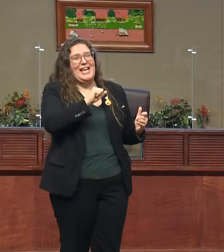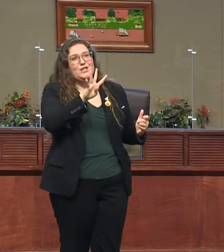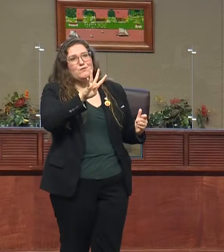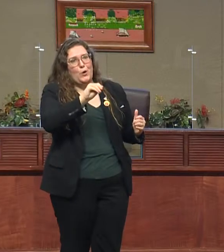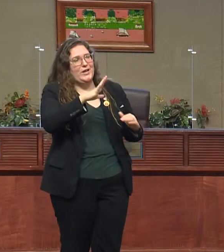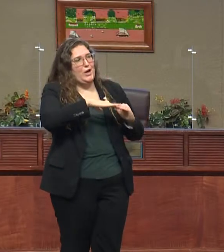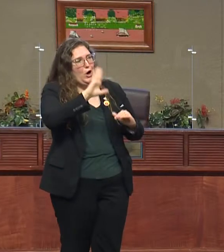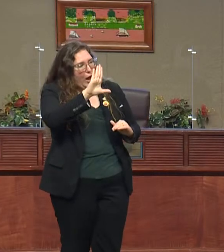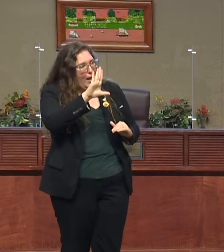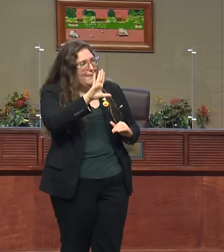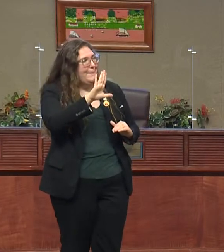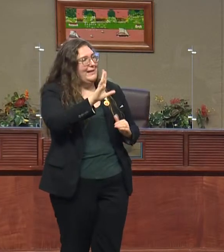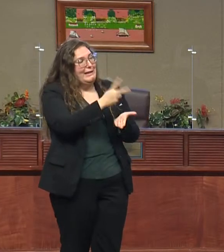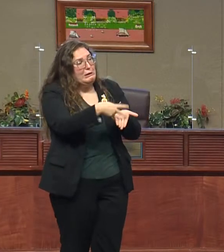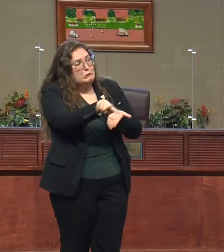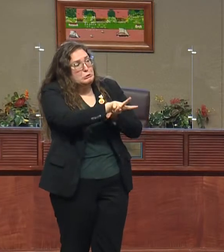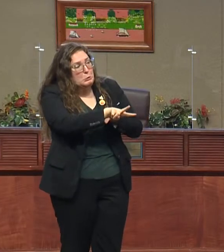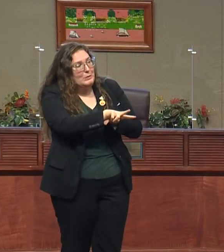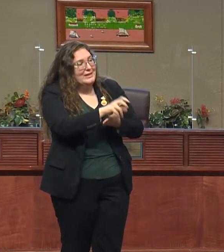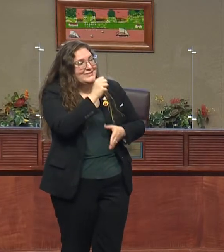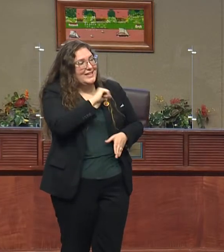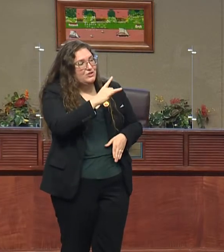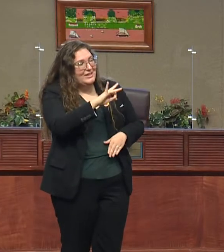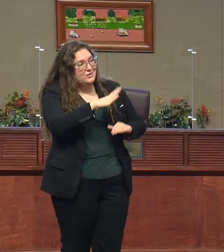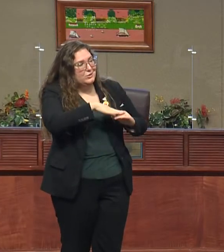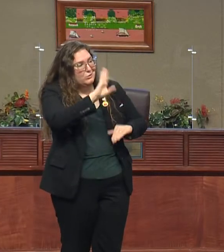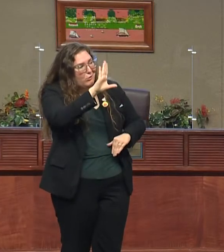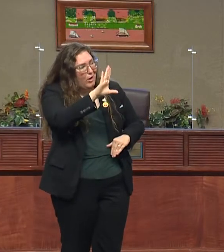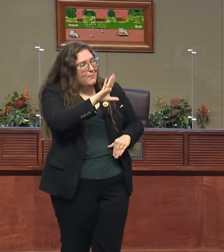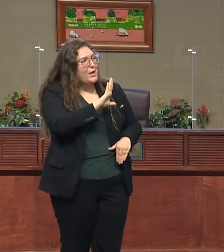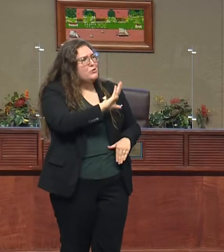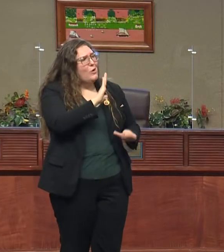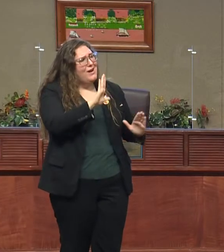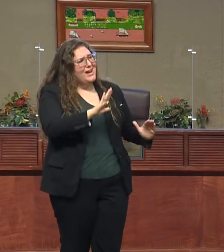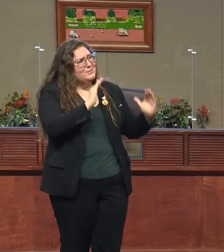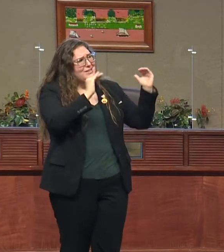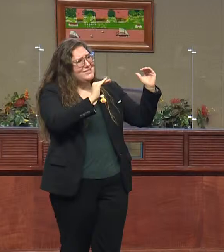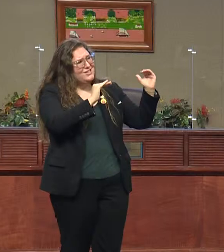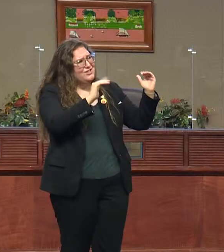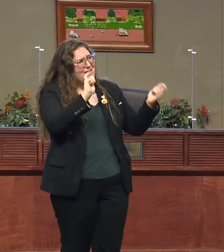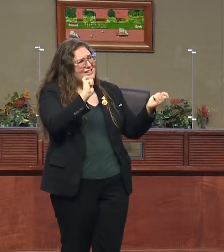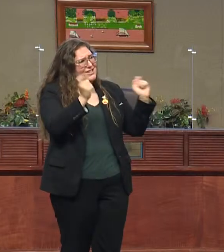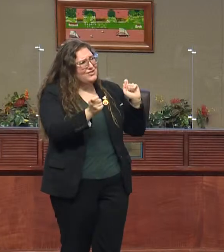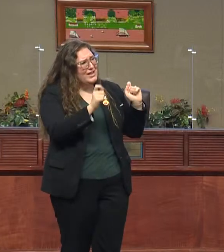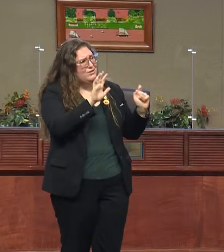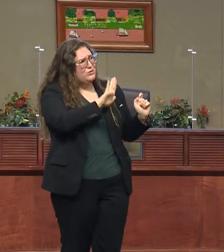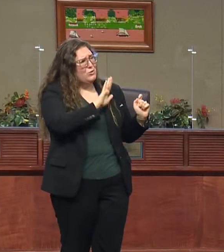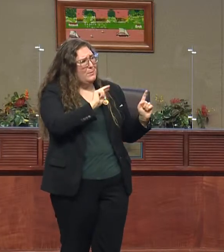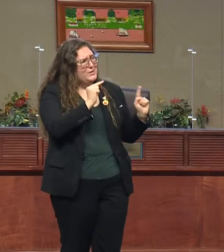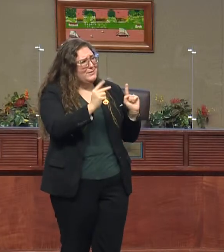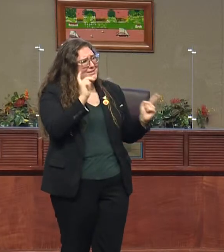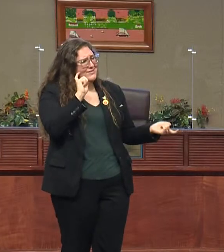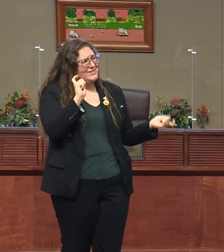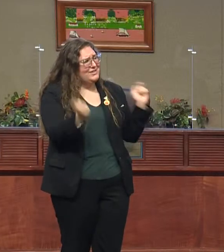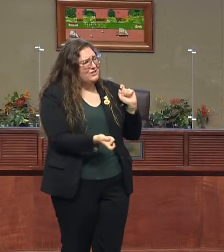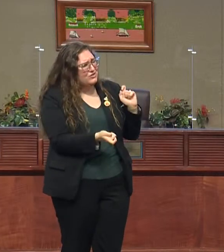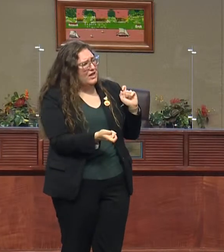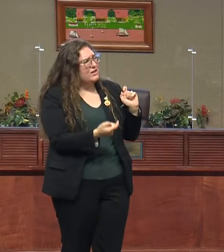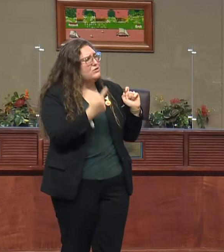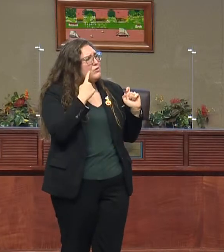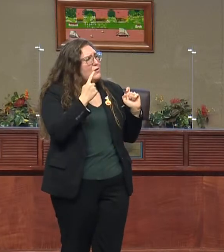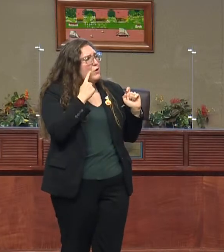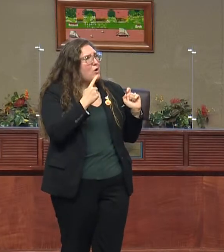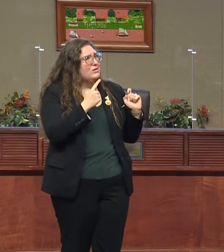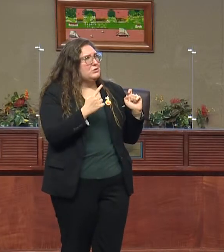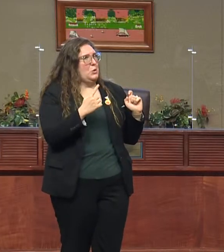your expectations changed for when we might reach herd immunity? And are your staff, are you guys tracking like